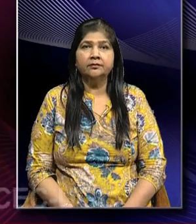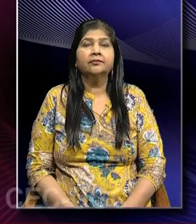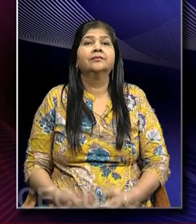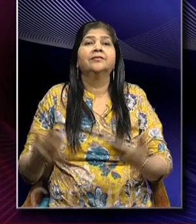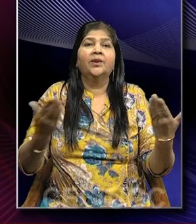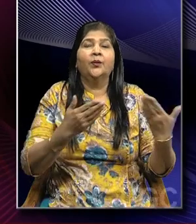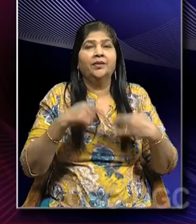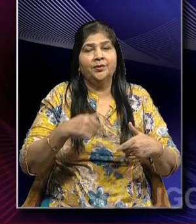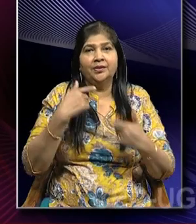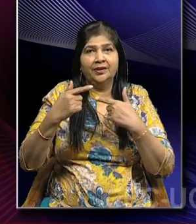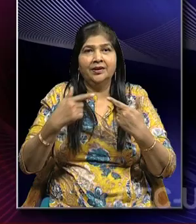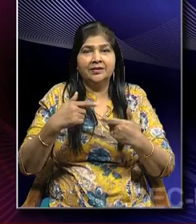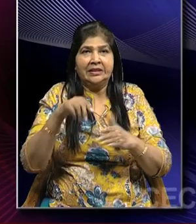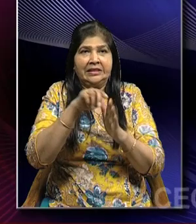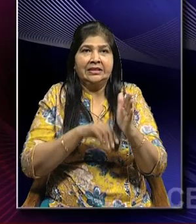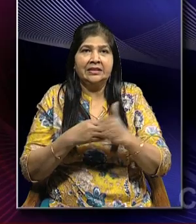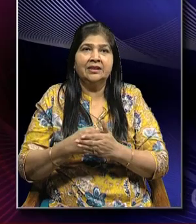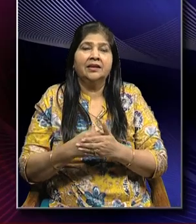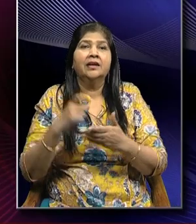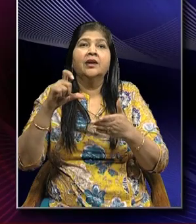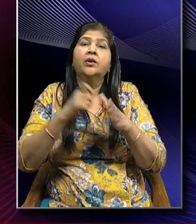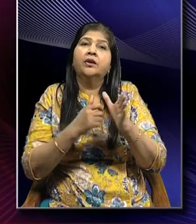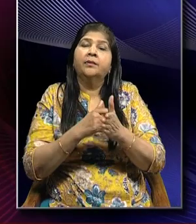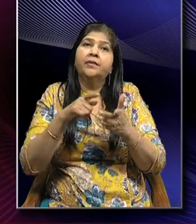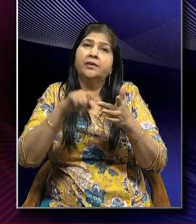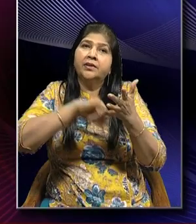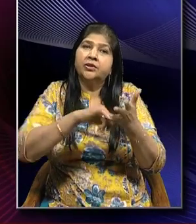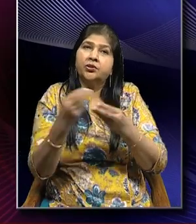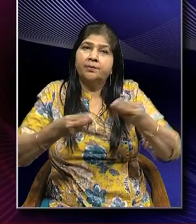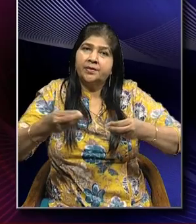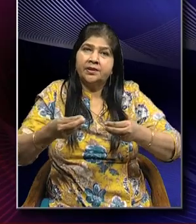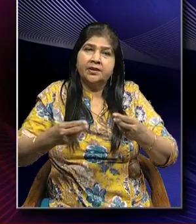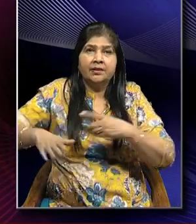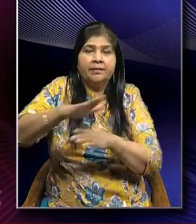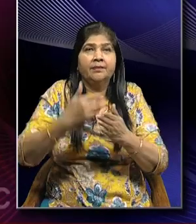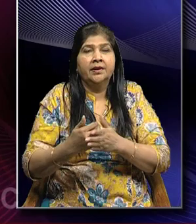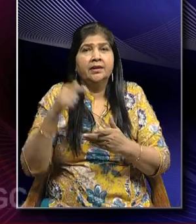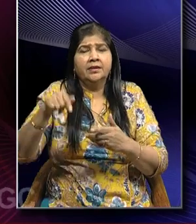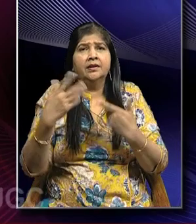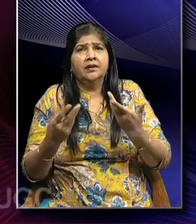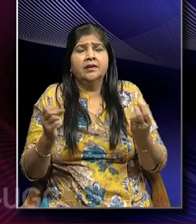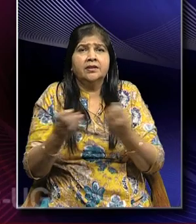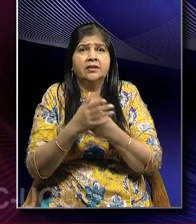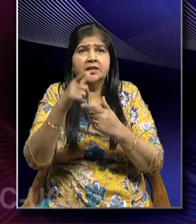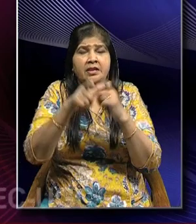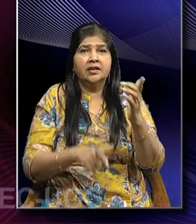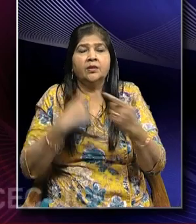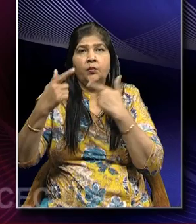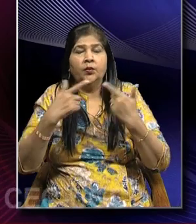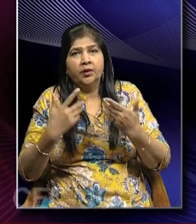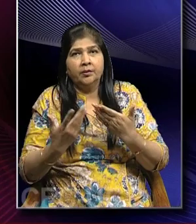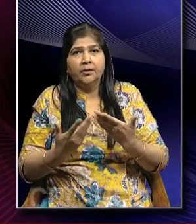Hello viewers, welcome to our lecture series on contemporary issues in business and management, and in that very series we have been talking